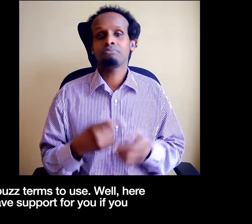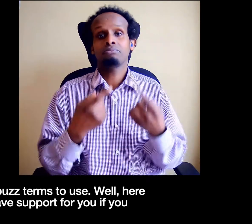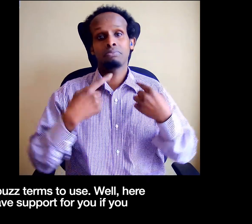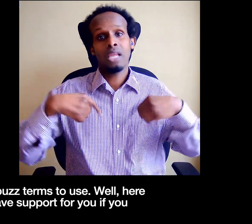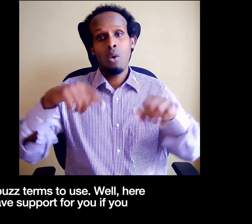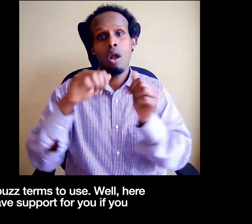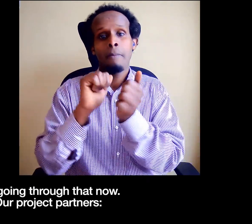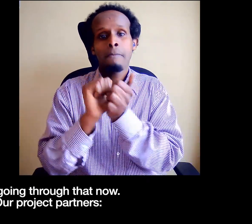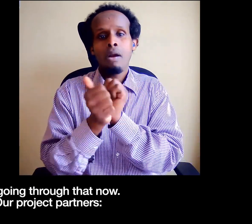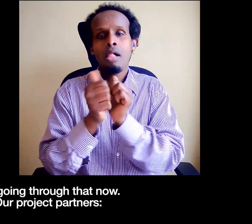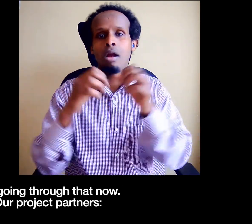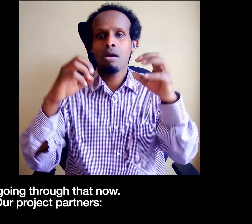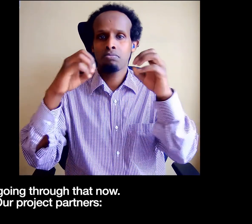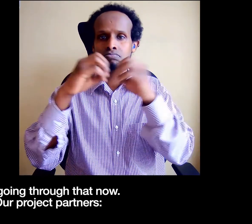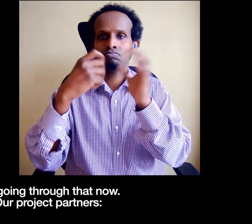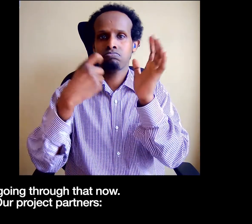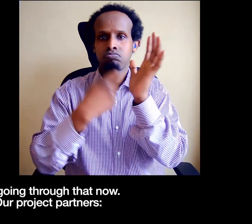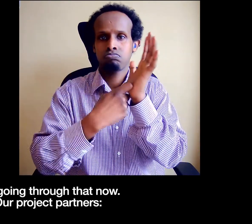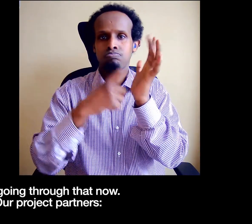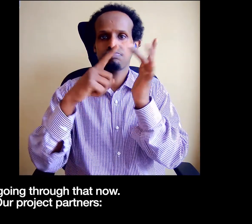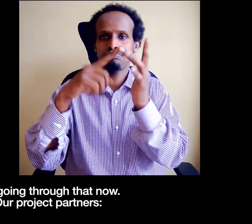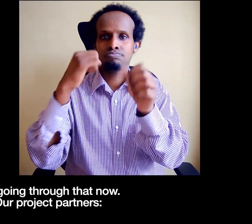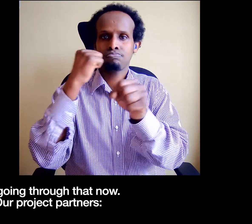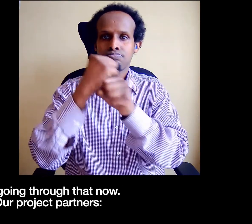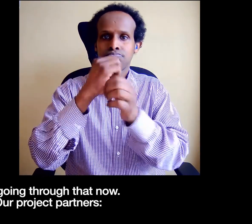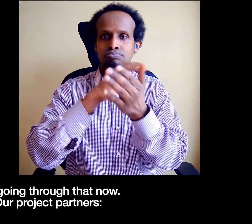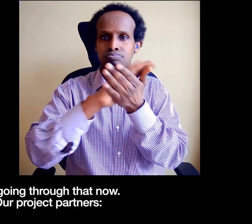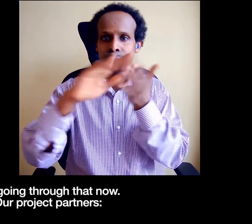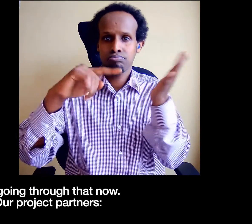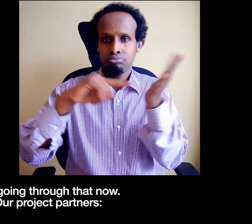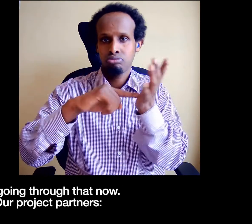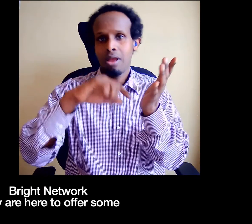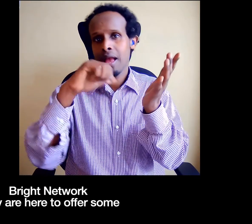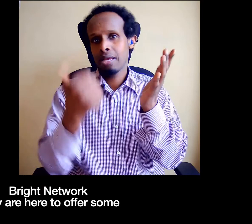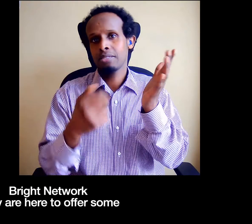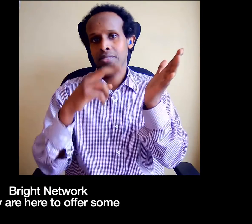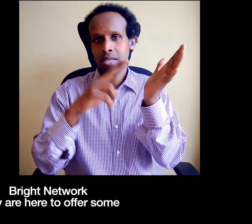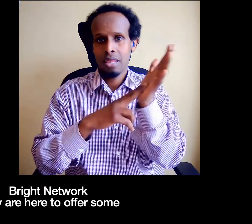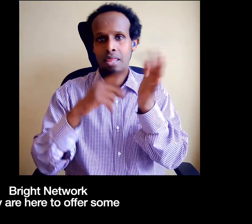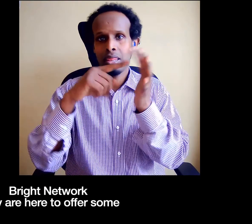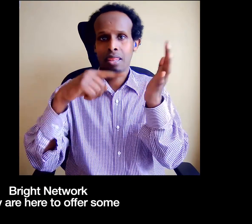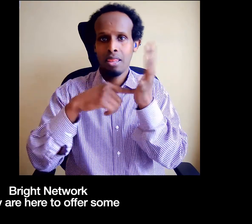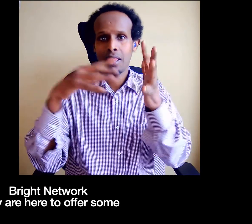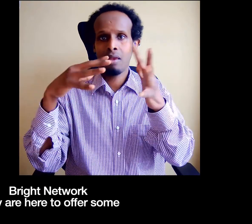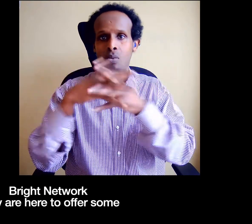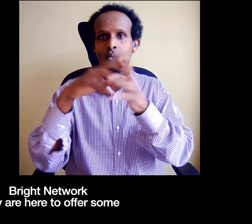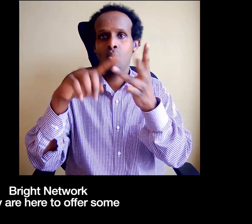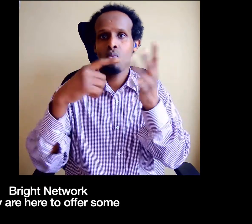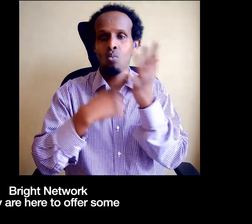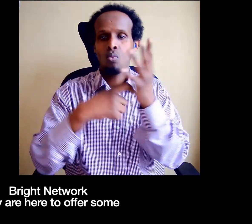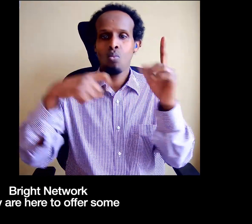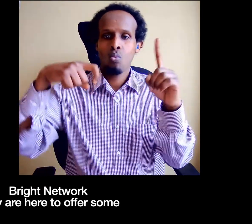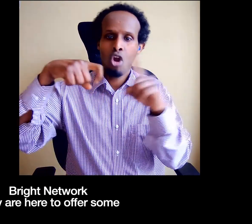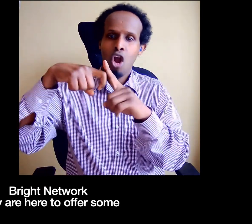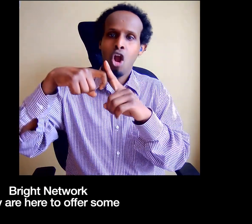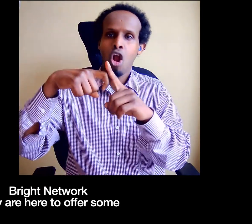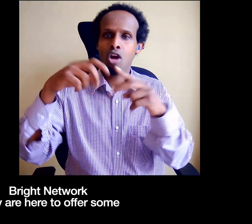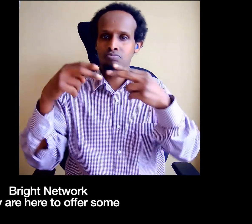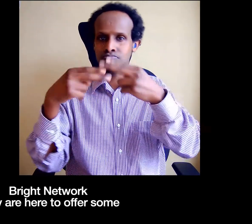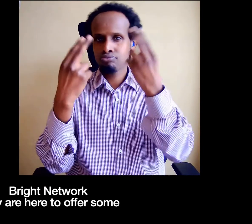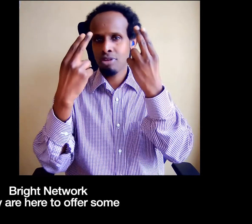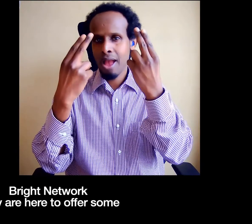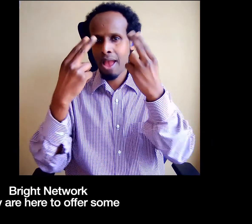we have support for you if you're going through that now. Our project partners, Bright Network,